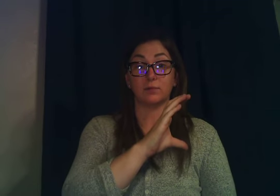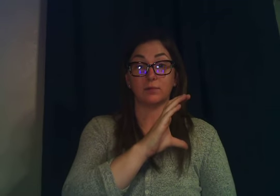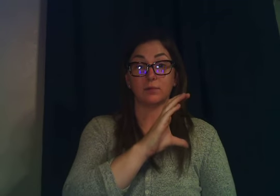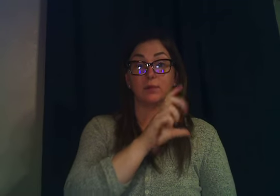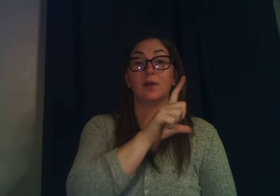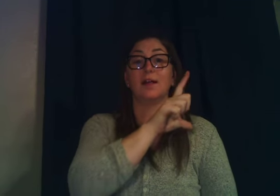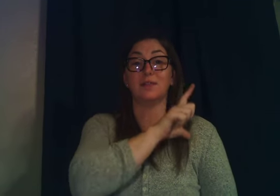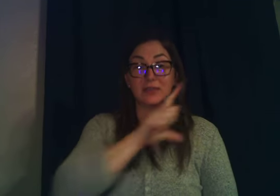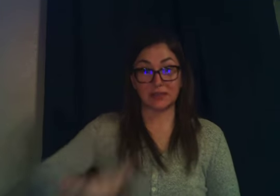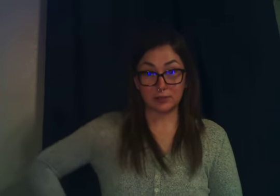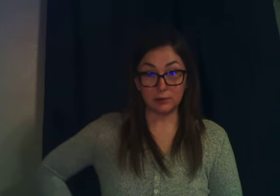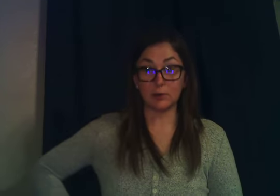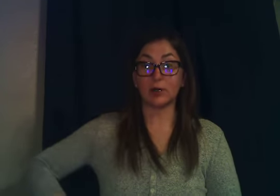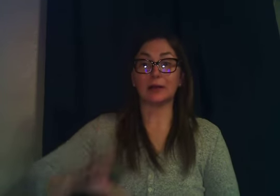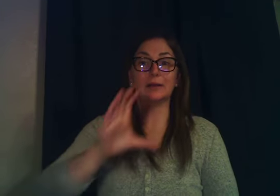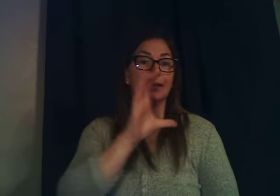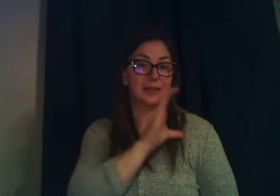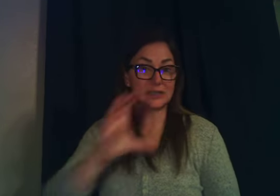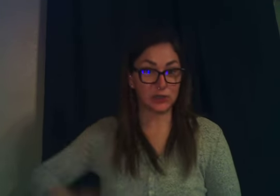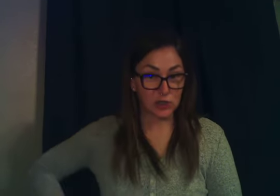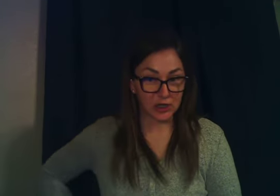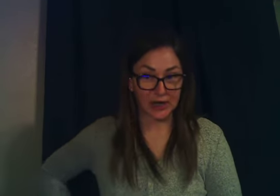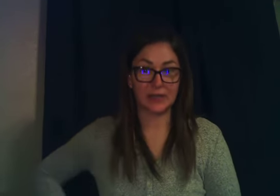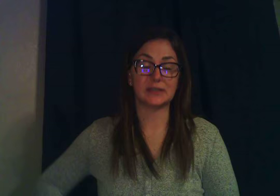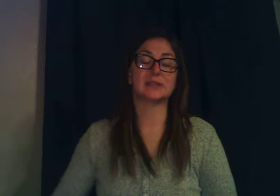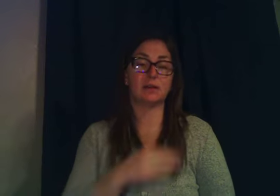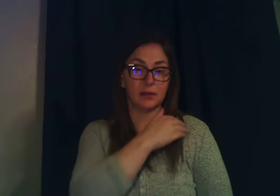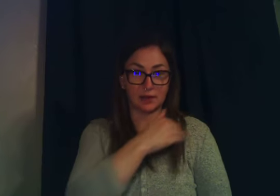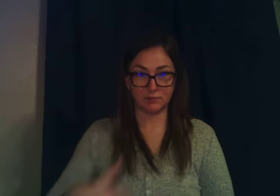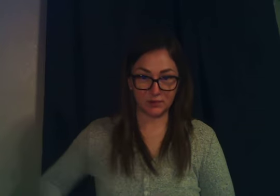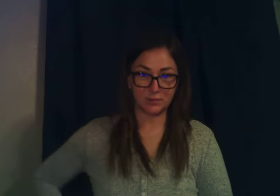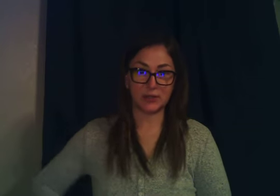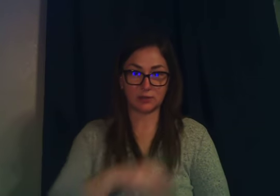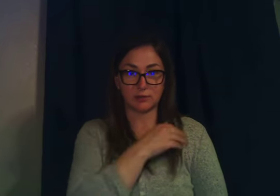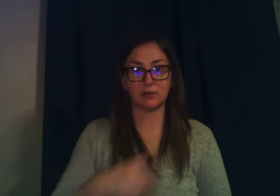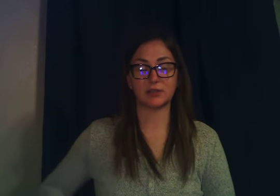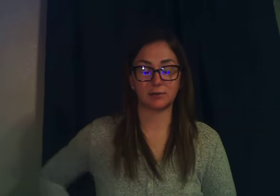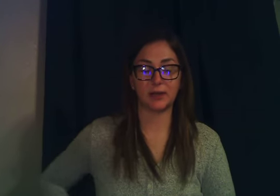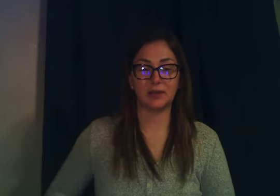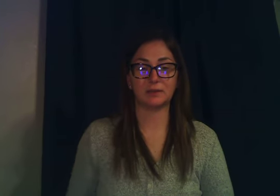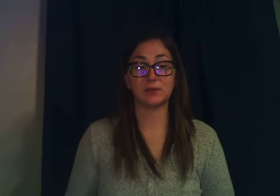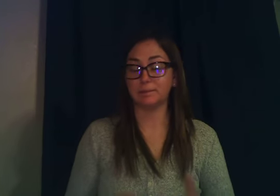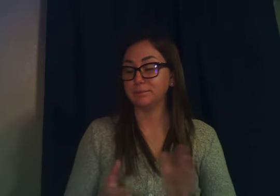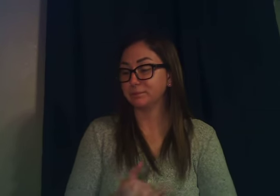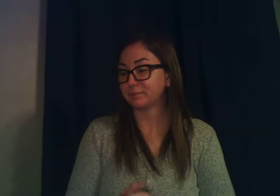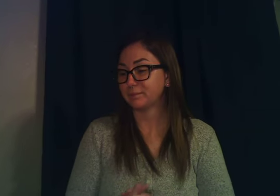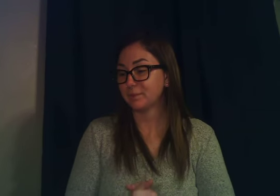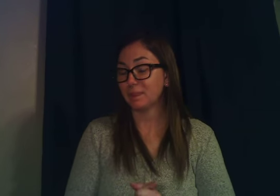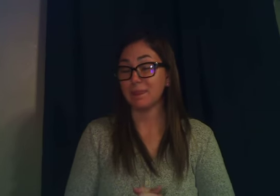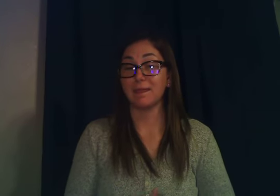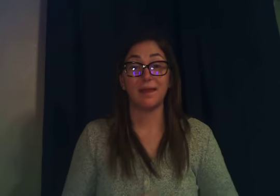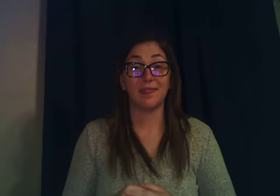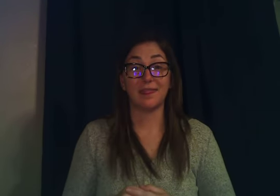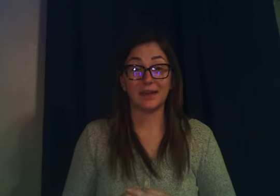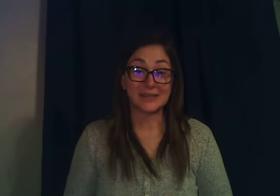So this is Lord. This is Christ. A lot of movements you'll notice are right here. So that is